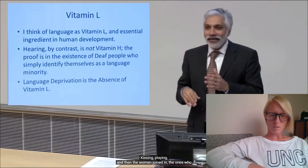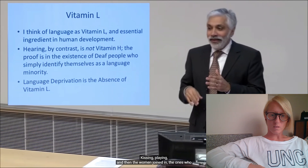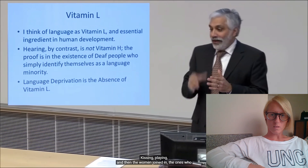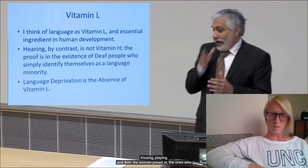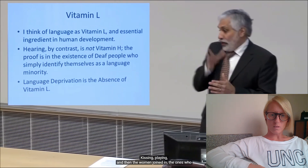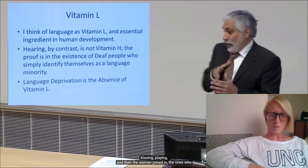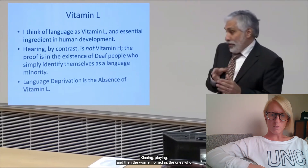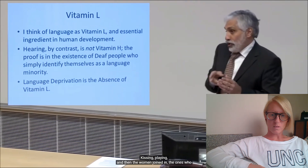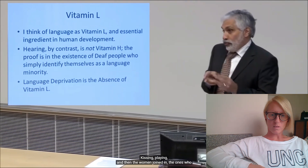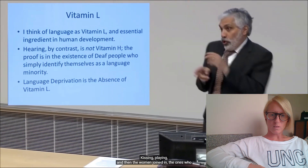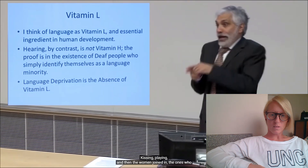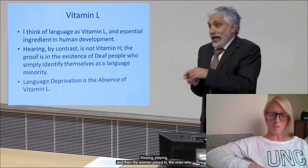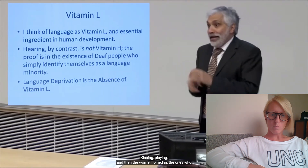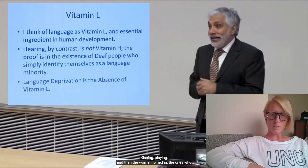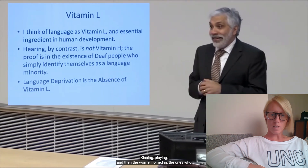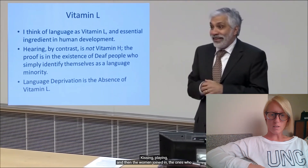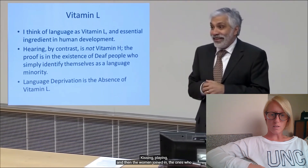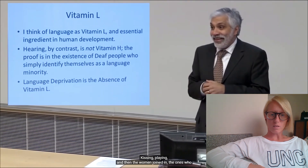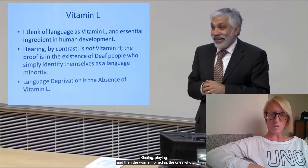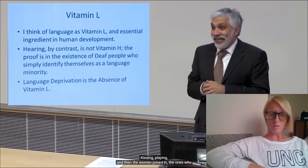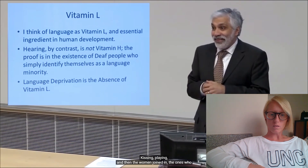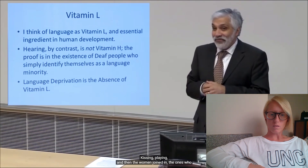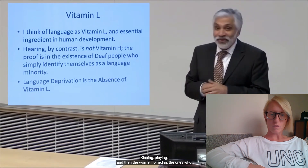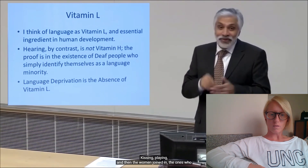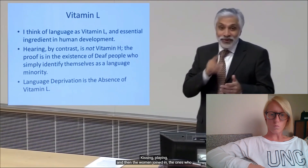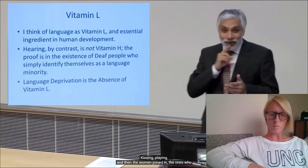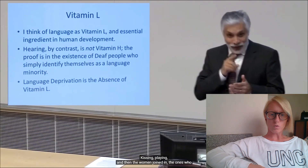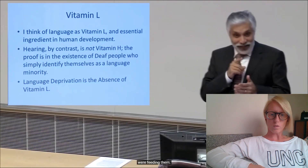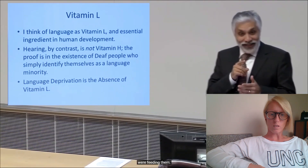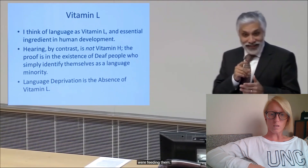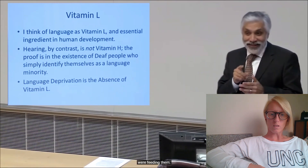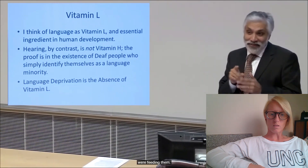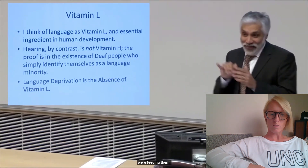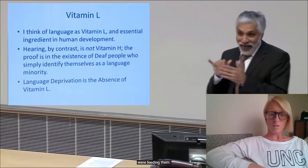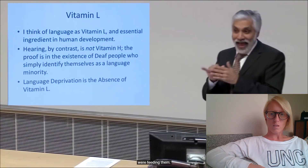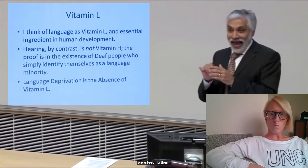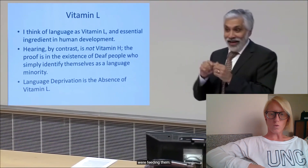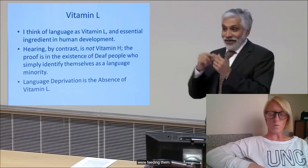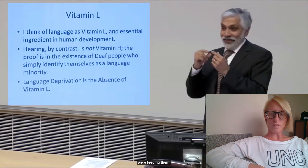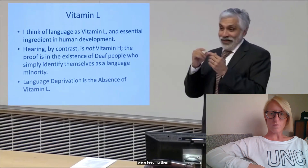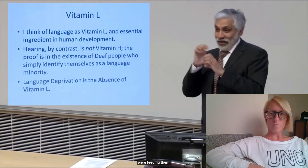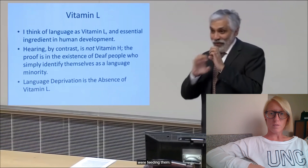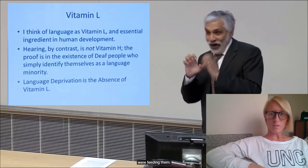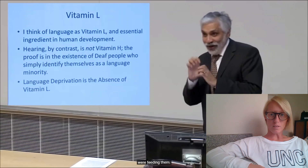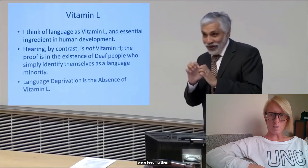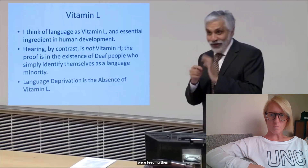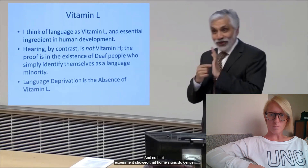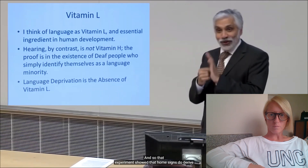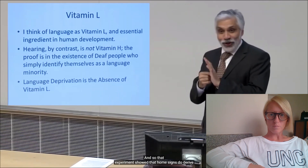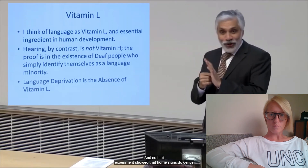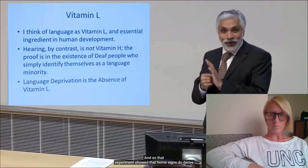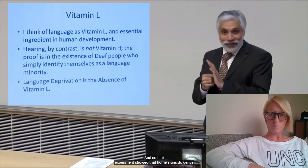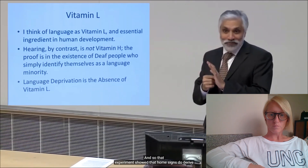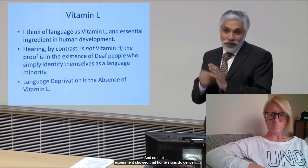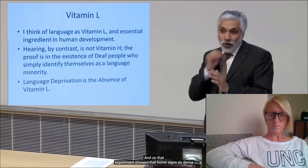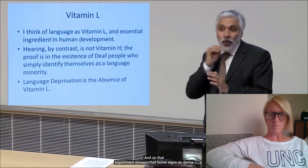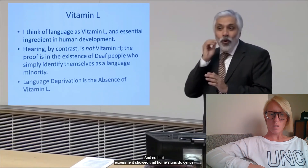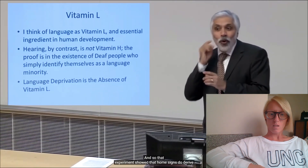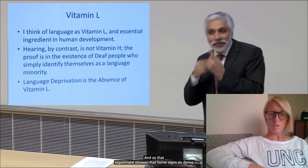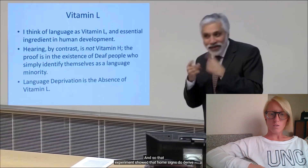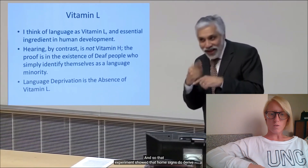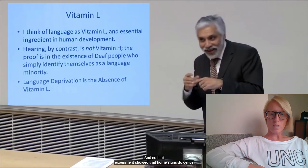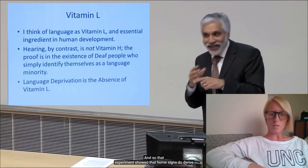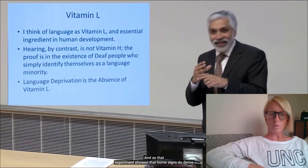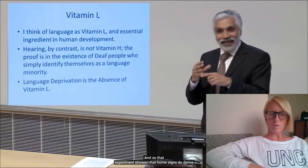kissing, playing. And then the women joined in, the ones who were feeding them. The ones that are feeding them. And so that experiment